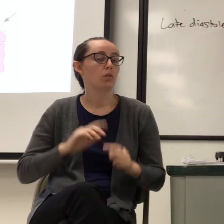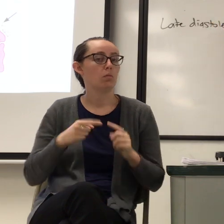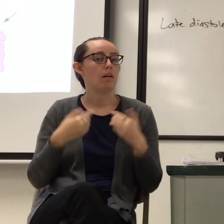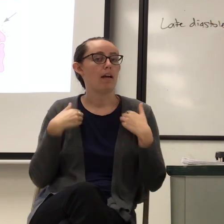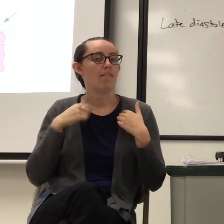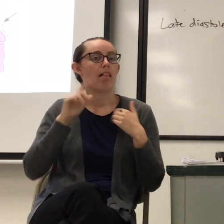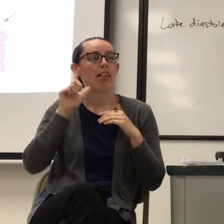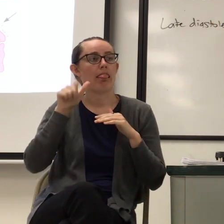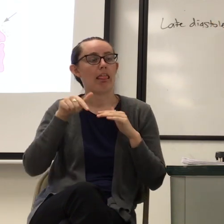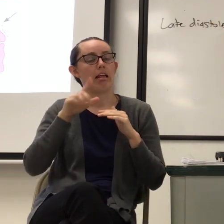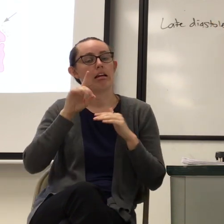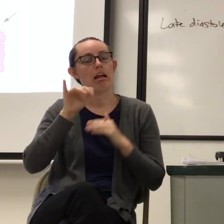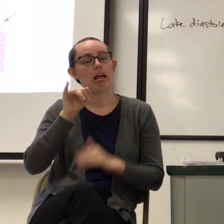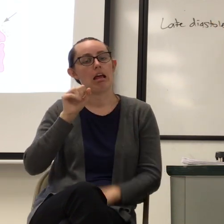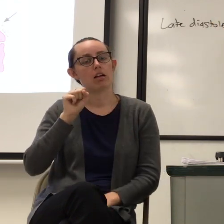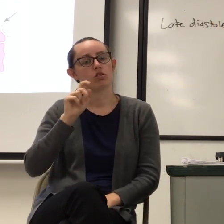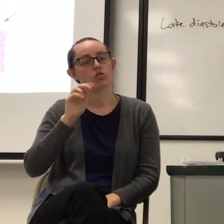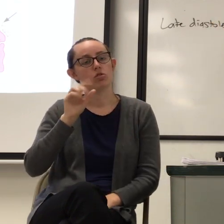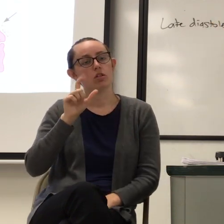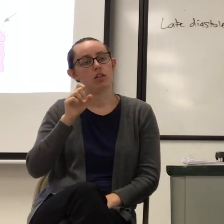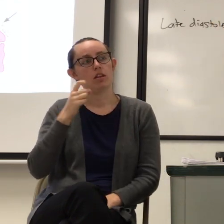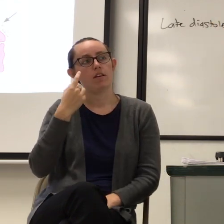of the ventricles,